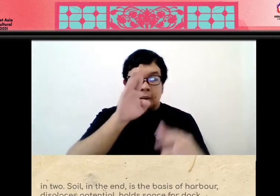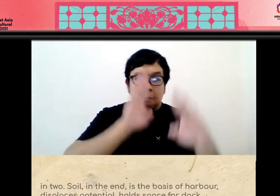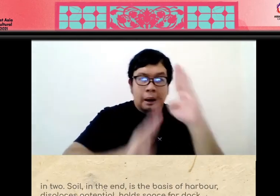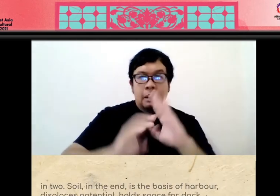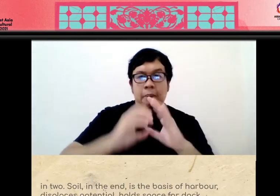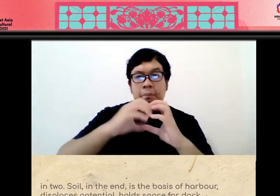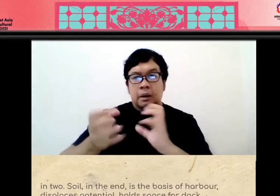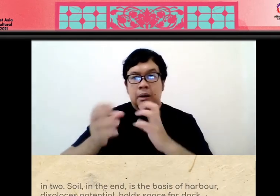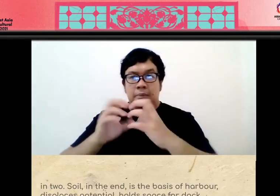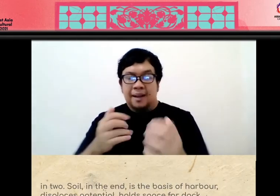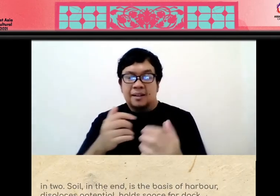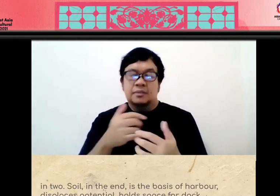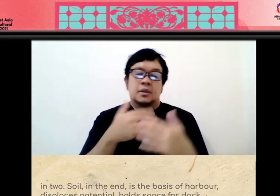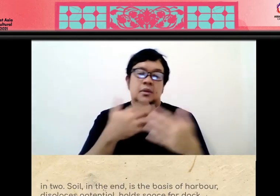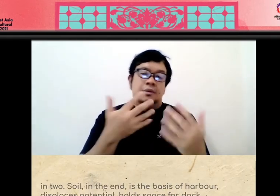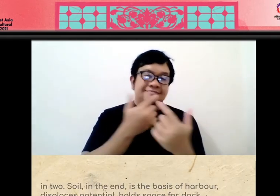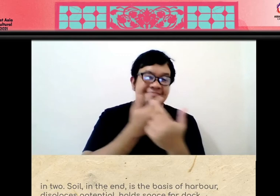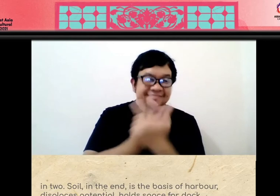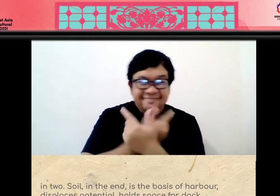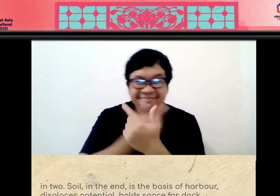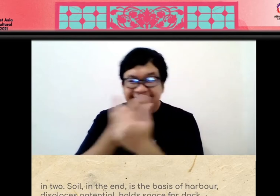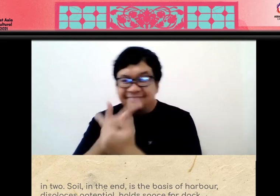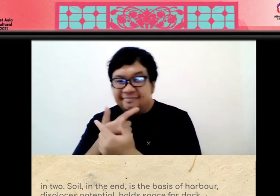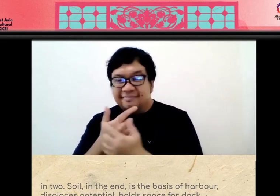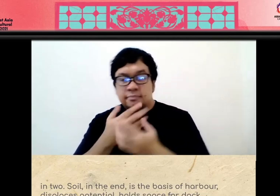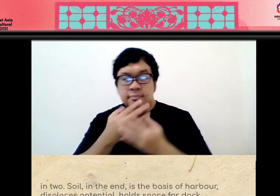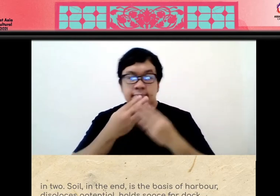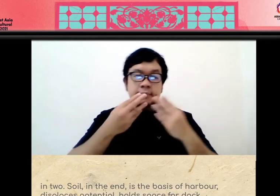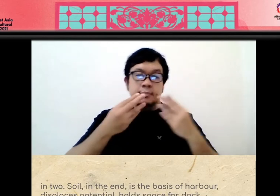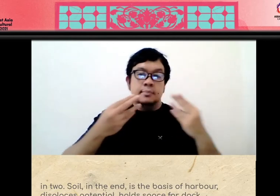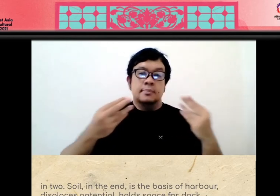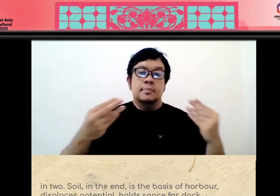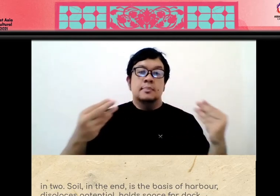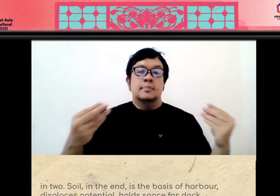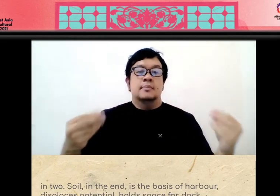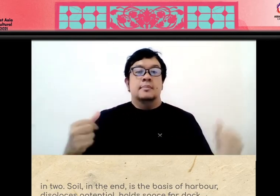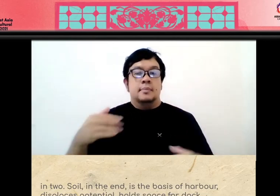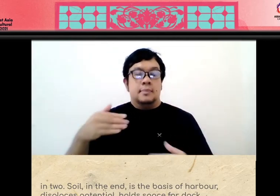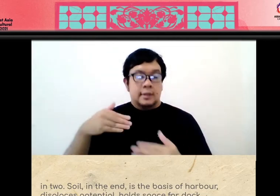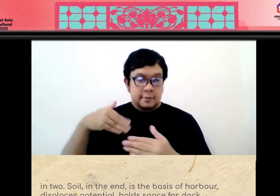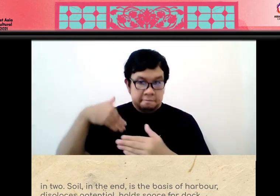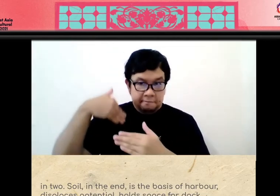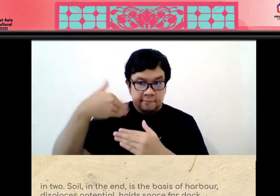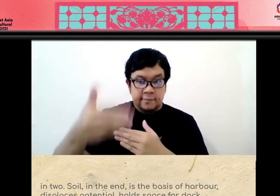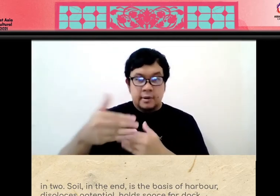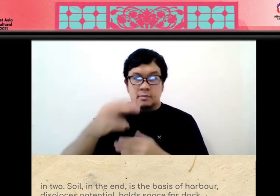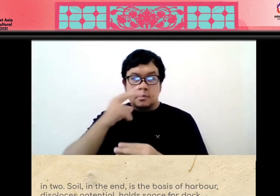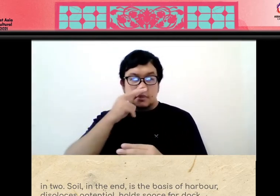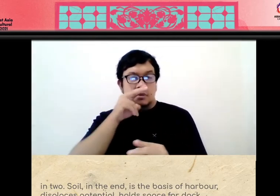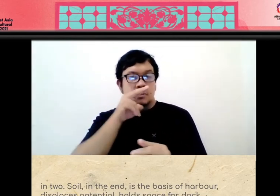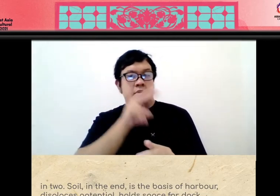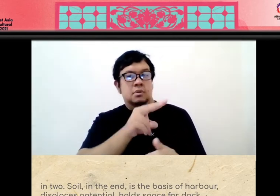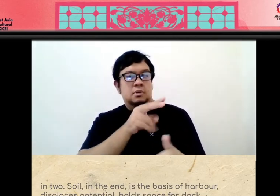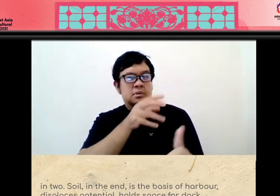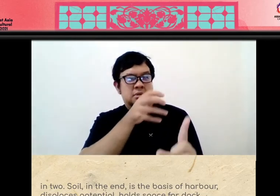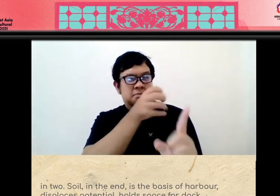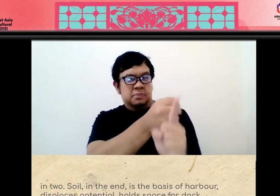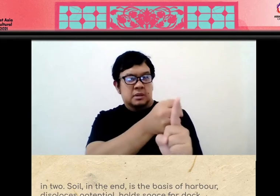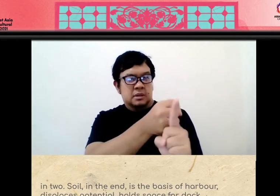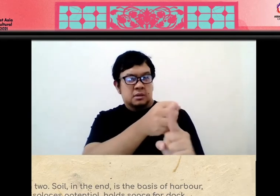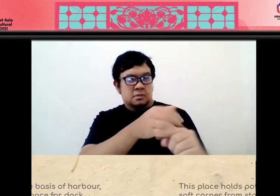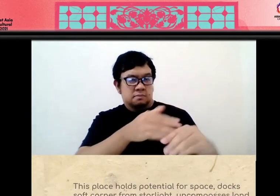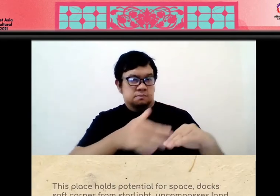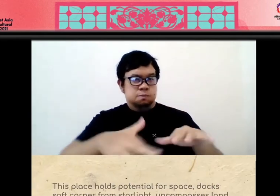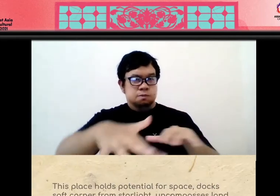end is the basis of harbor, displaces potential, holds space for dock.